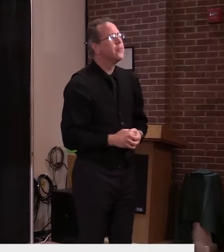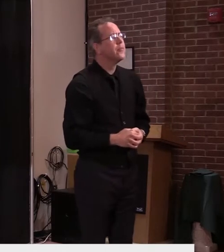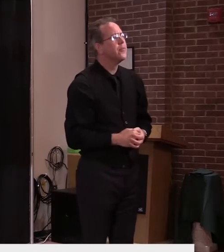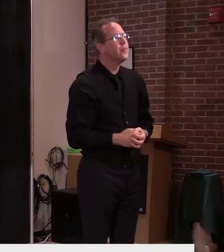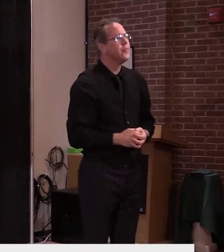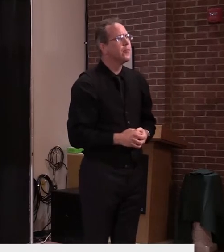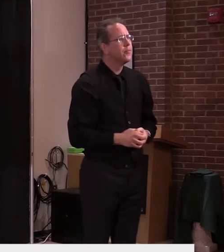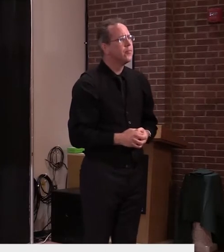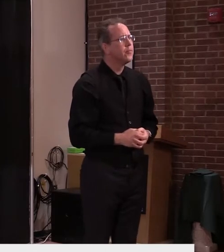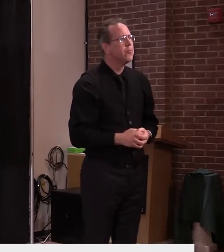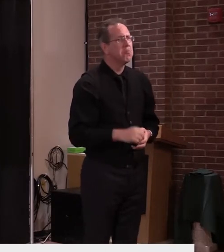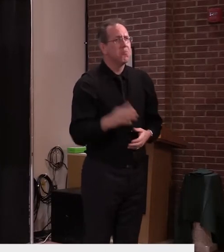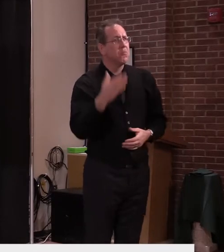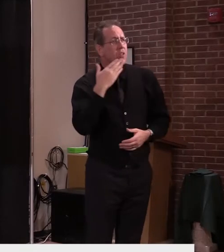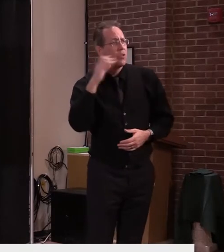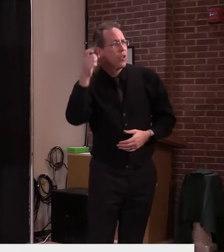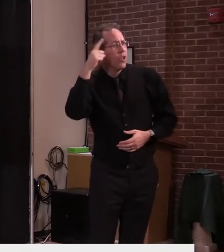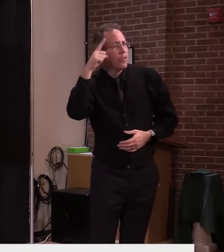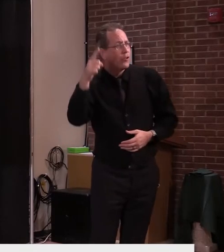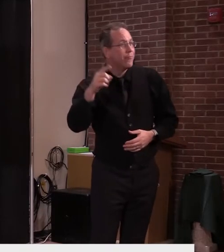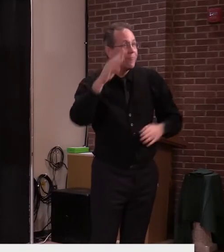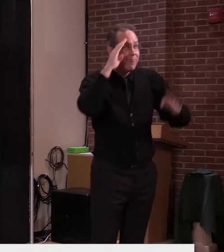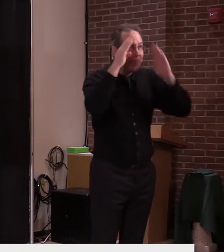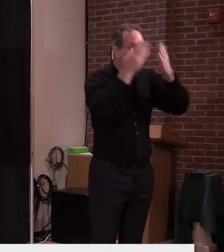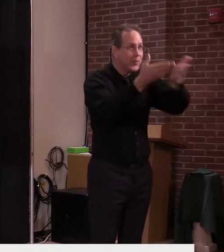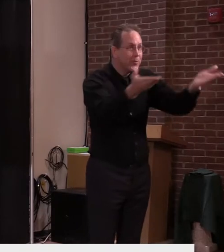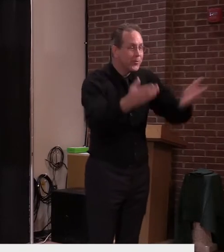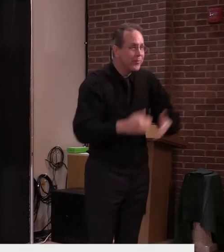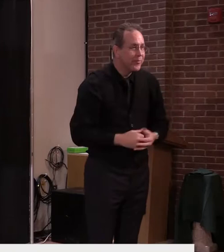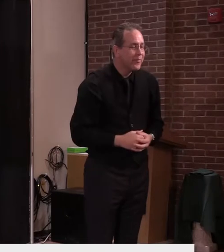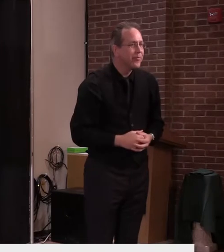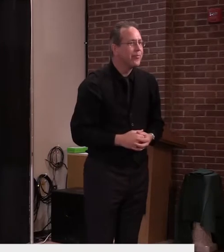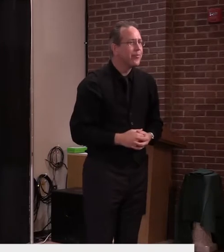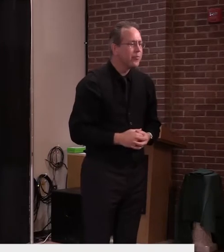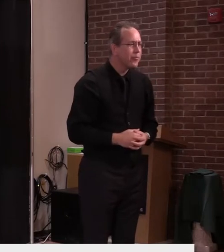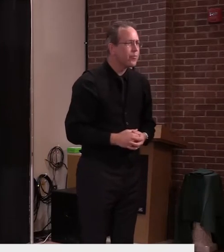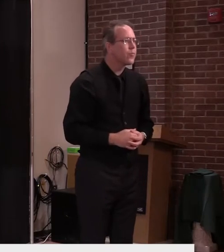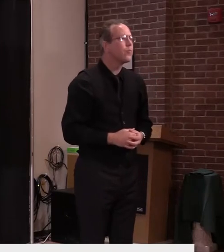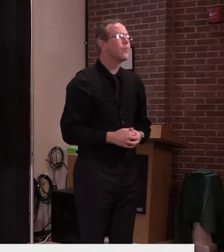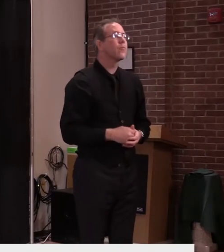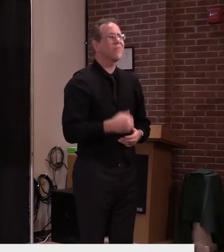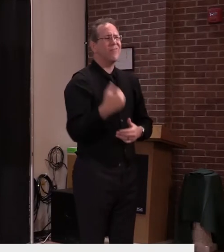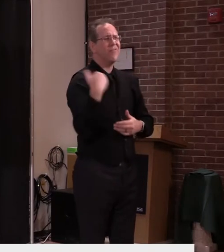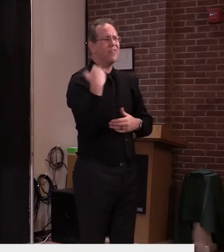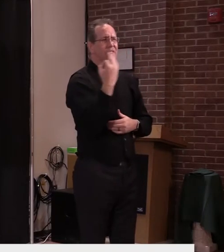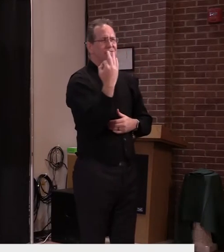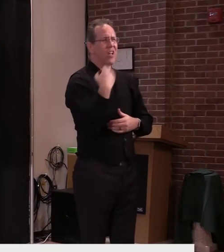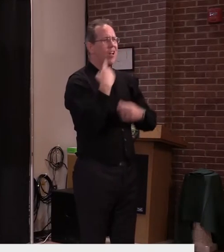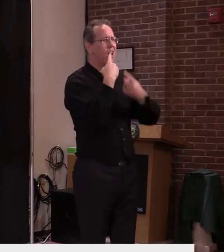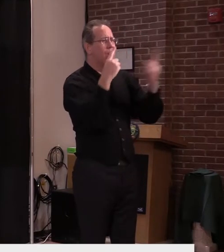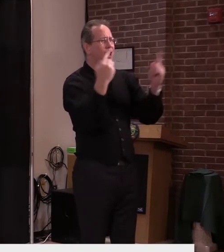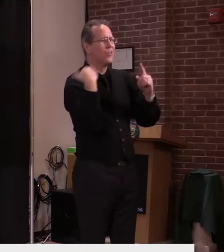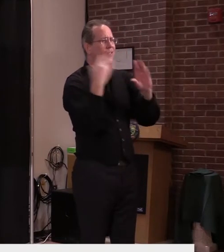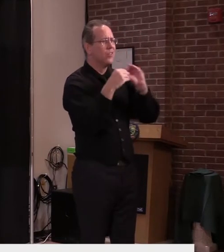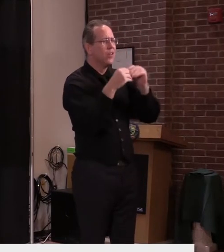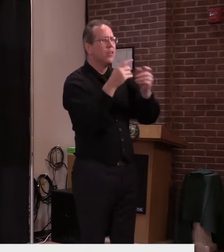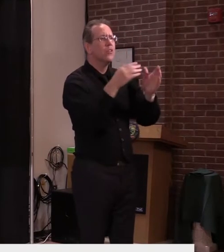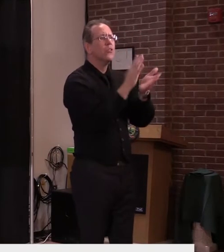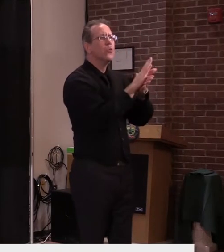Thank you, Governor. Good afternoon. On Friday, we announced we'd be making a shift in our mitigation strategies for